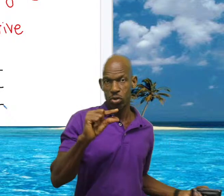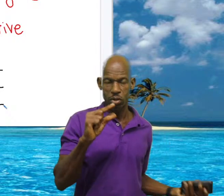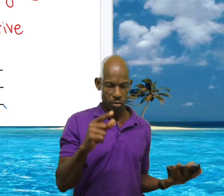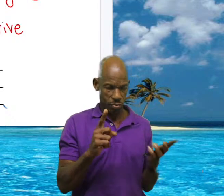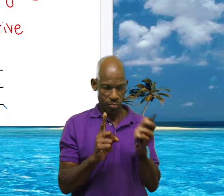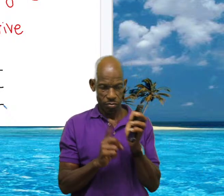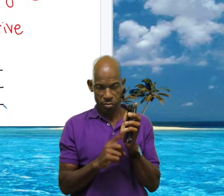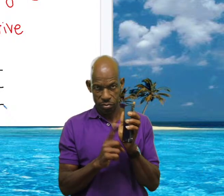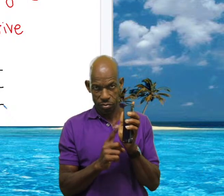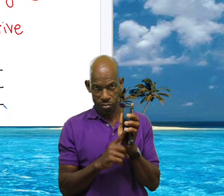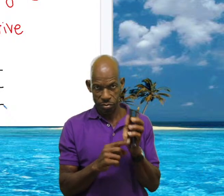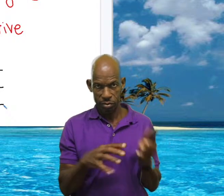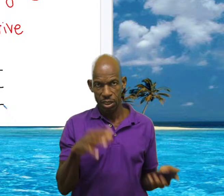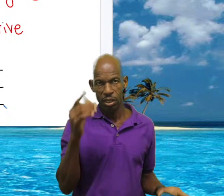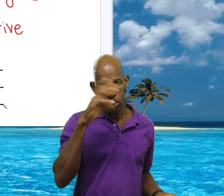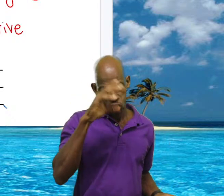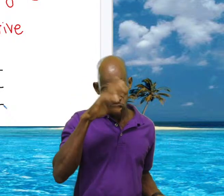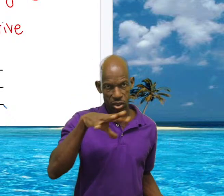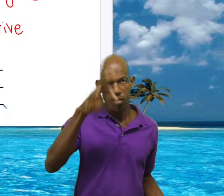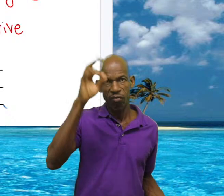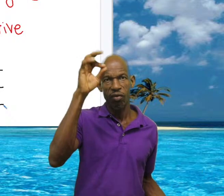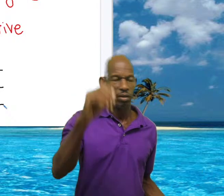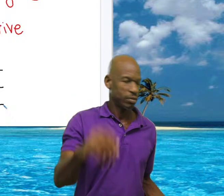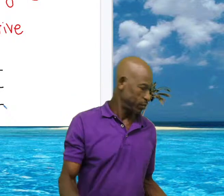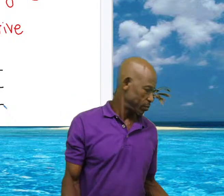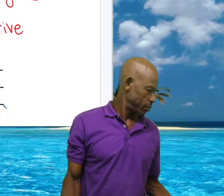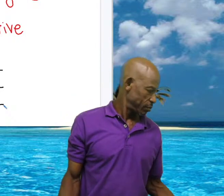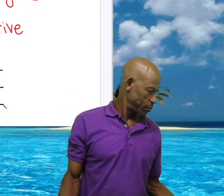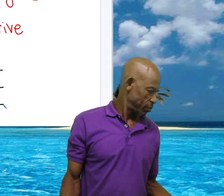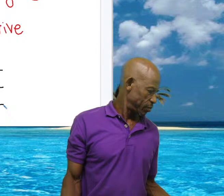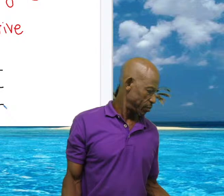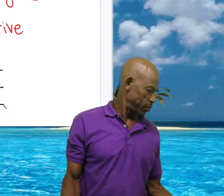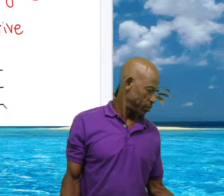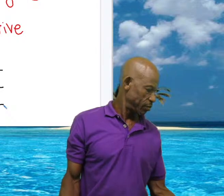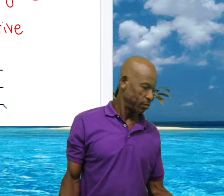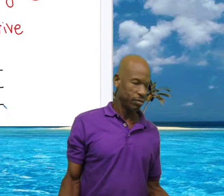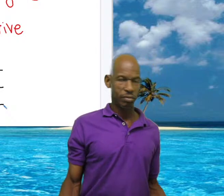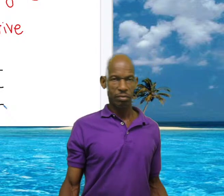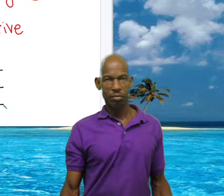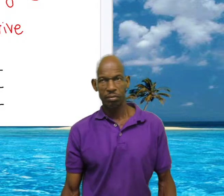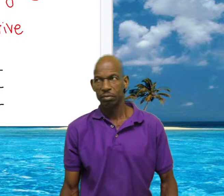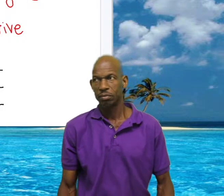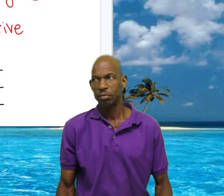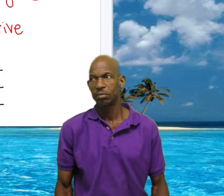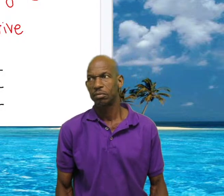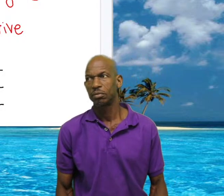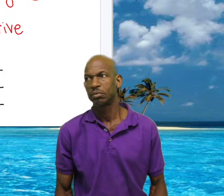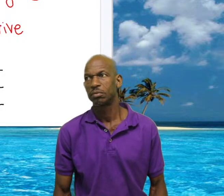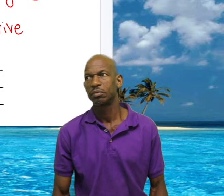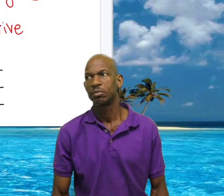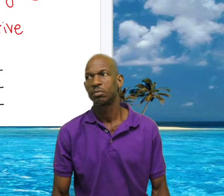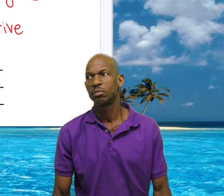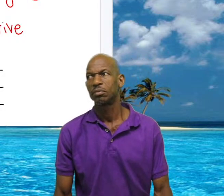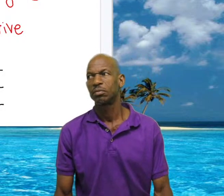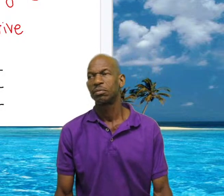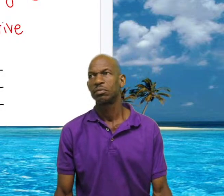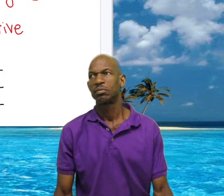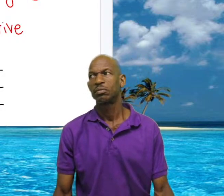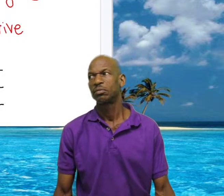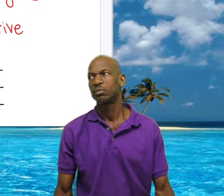way, as I told you, I told you, you need to improve your vocabulary is by doing a lot of reading.